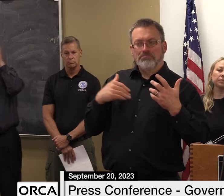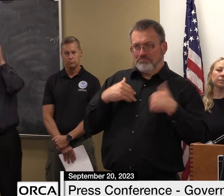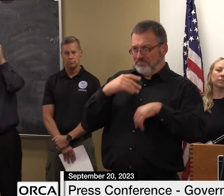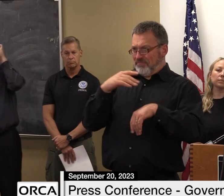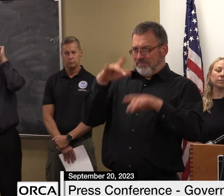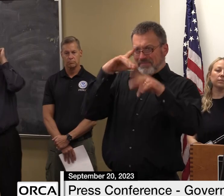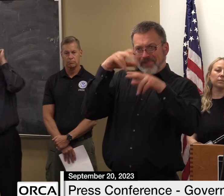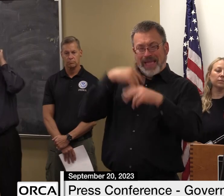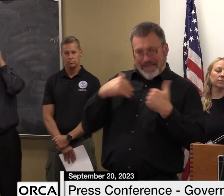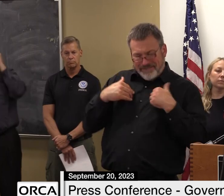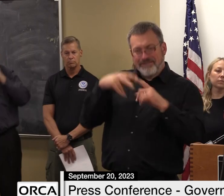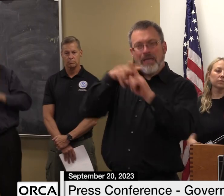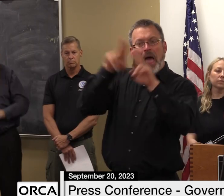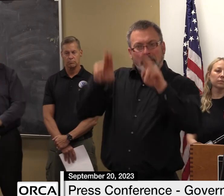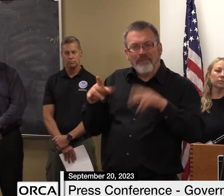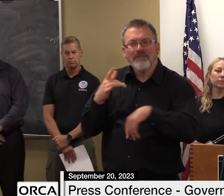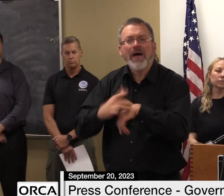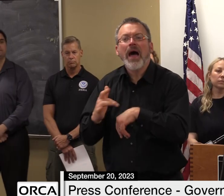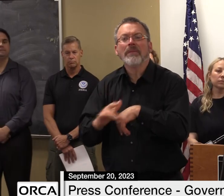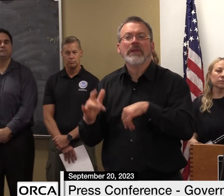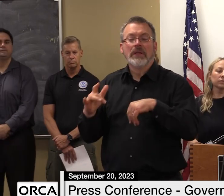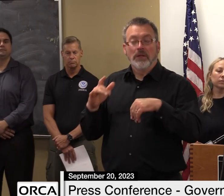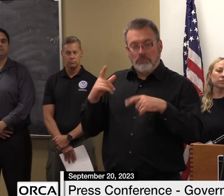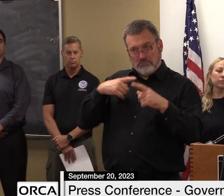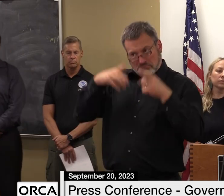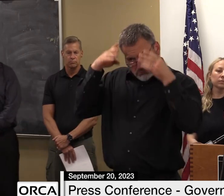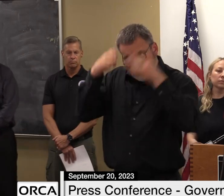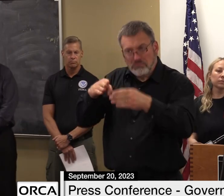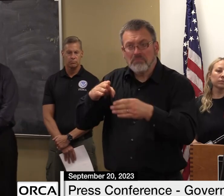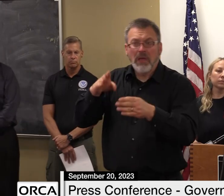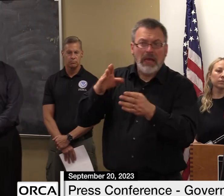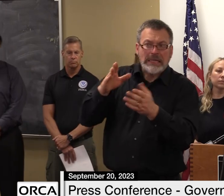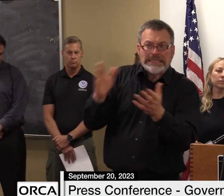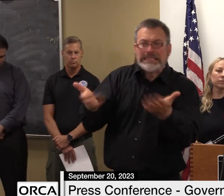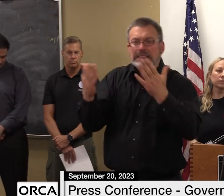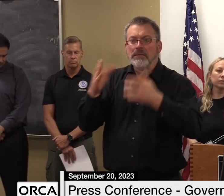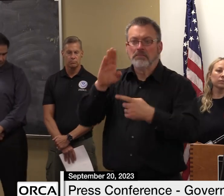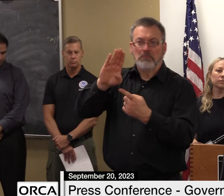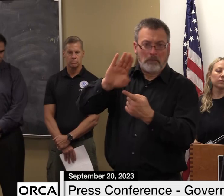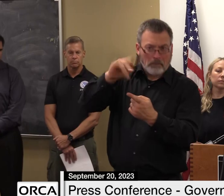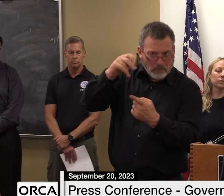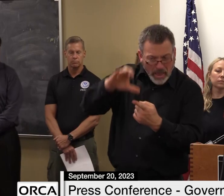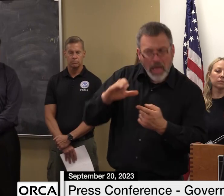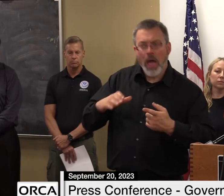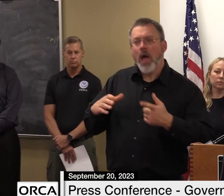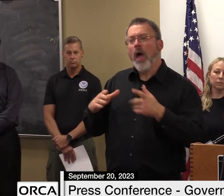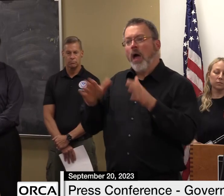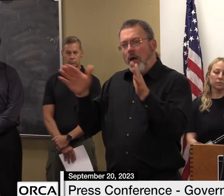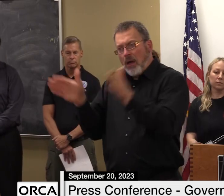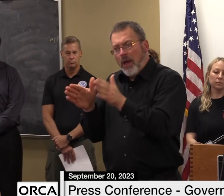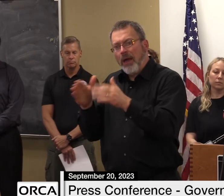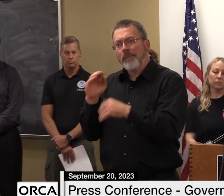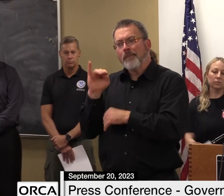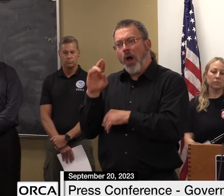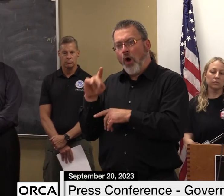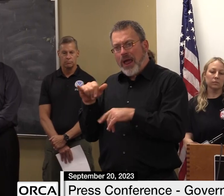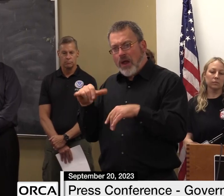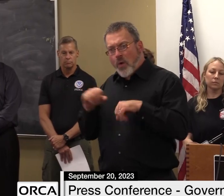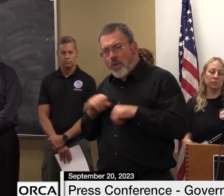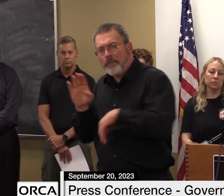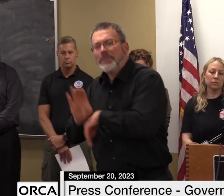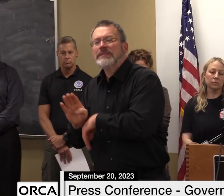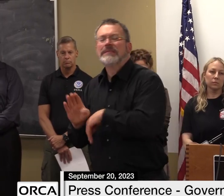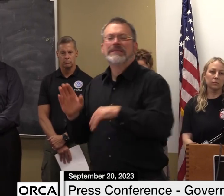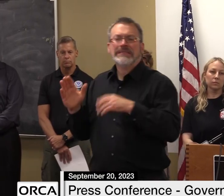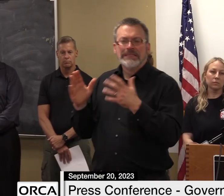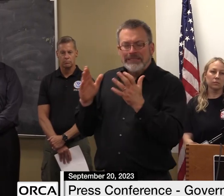translations, to help the BIPOC community apply for these grants. That's just one example, but there's also similar folks